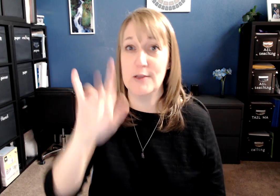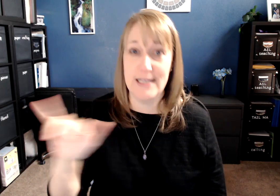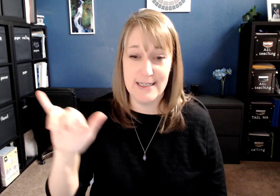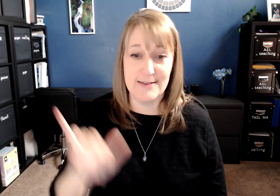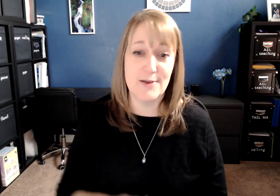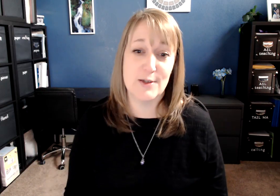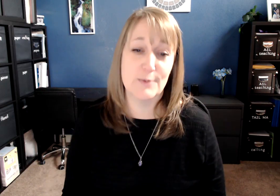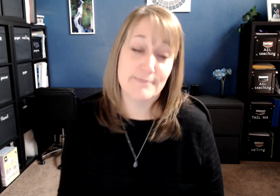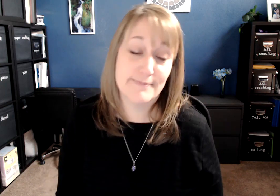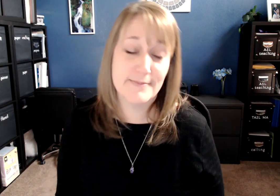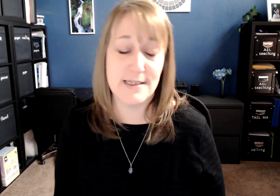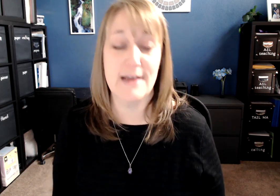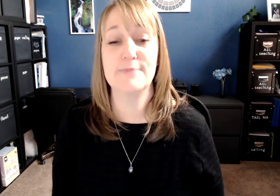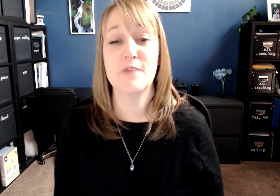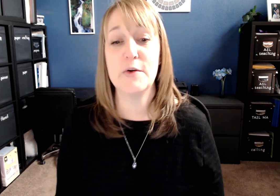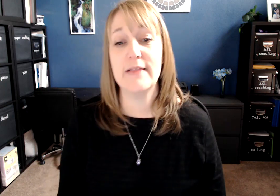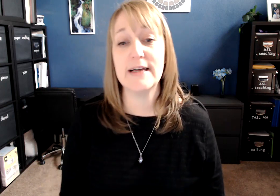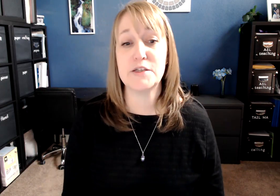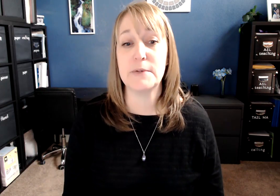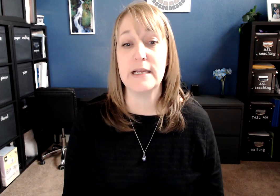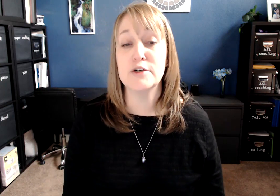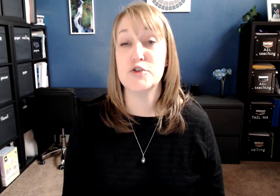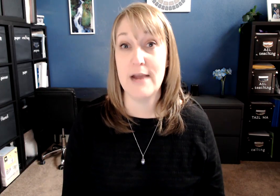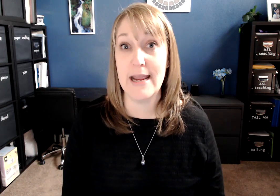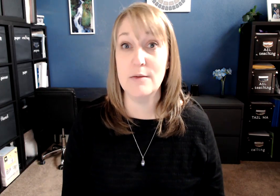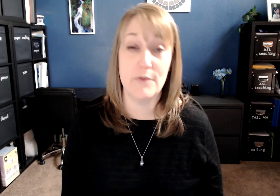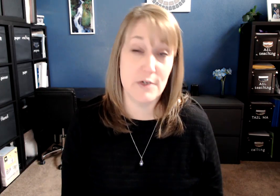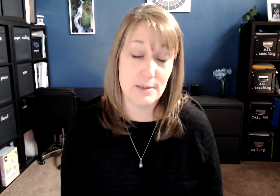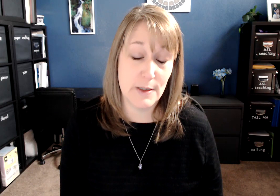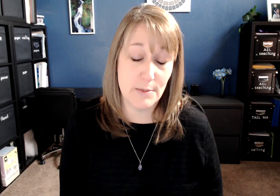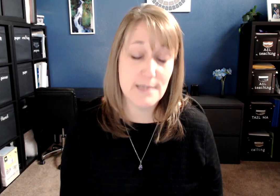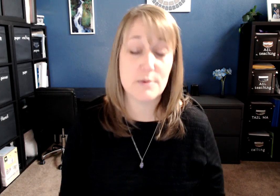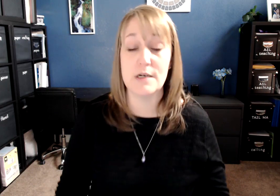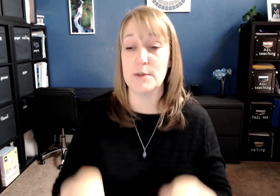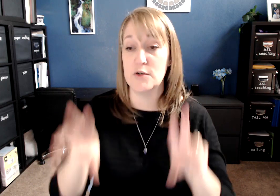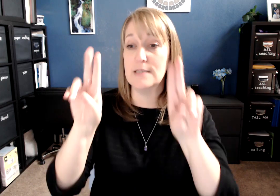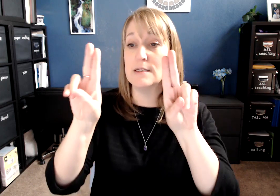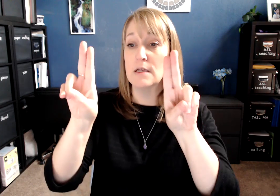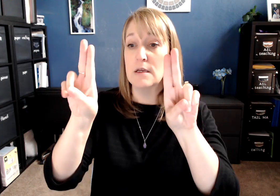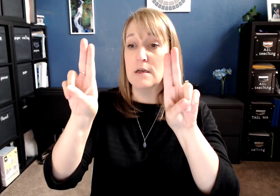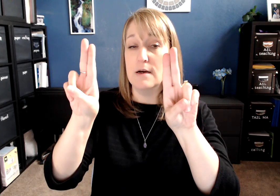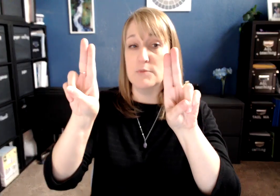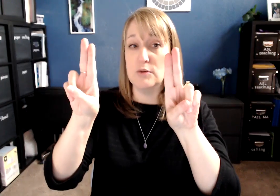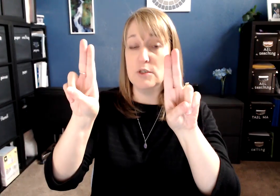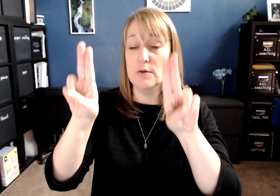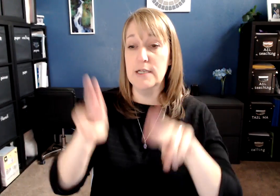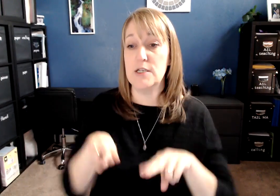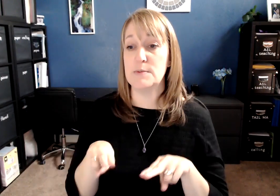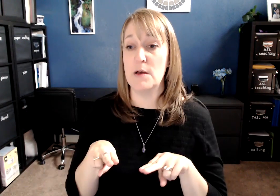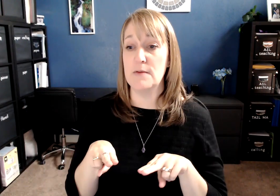early is also signed. All right, last three. Train. We've already talked about airplanes. We're going to talk about trains. Two U handshakes, palm